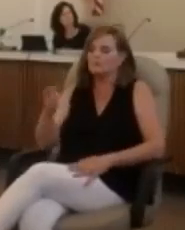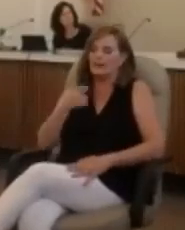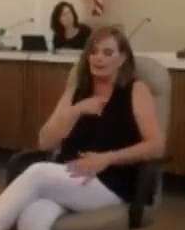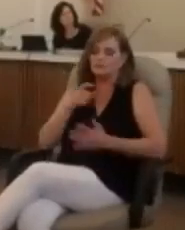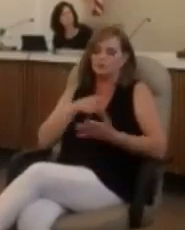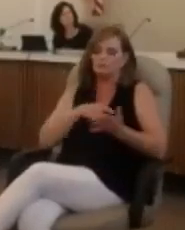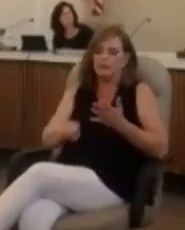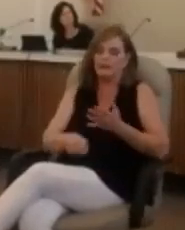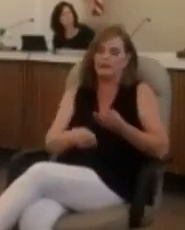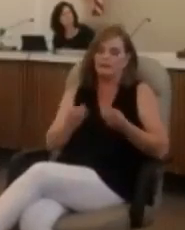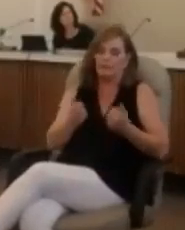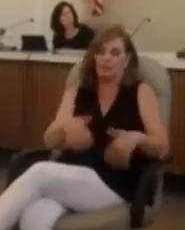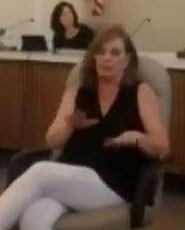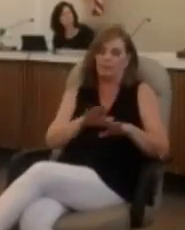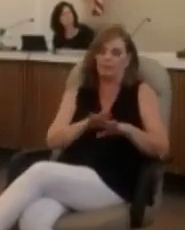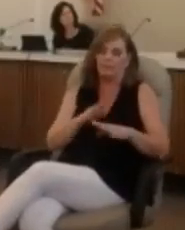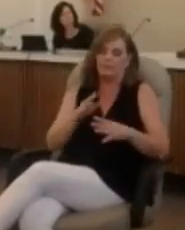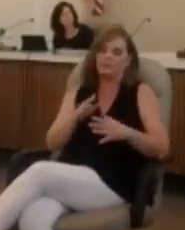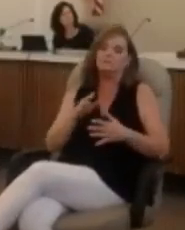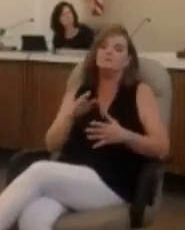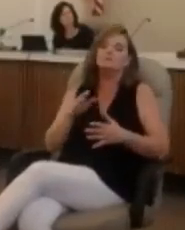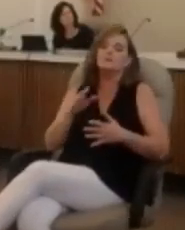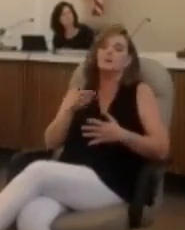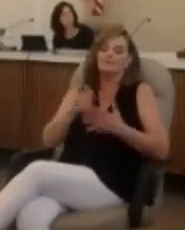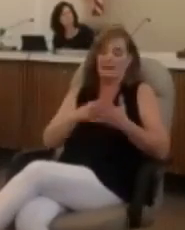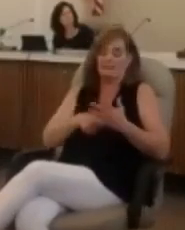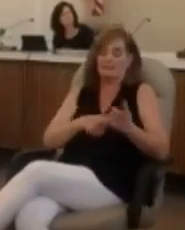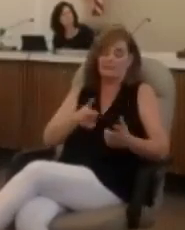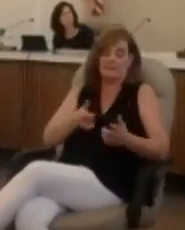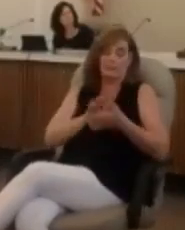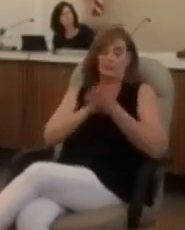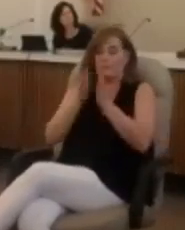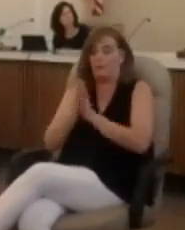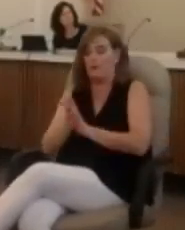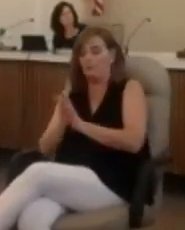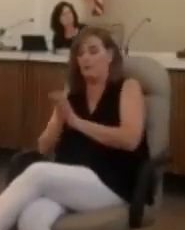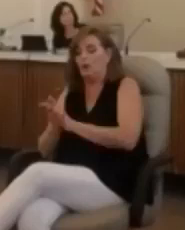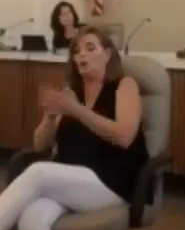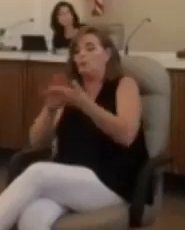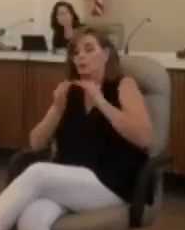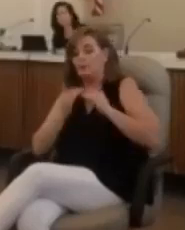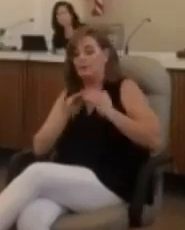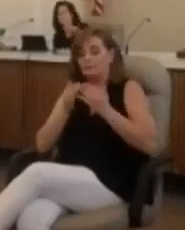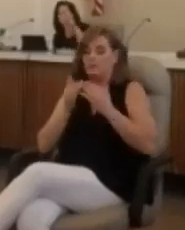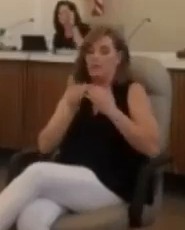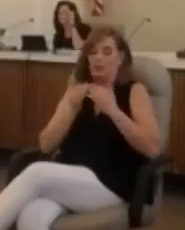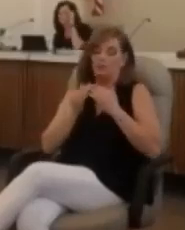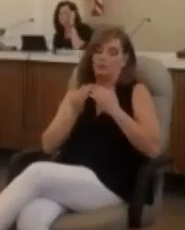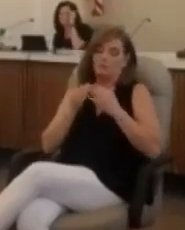become municipal property, there has to be a means for those property taxes to be paid and the property be maintained.